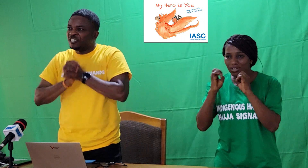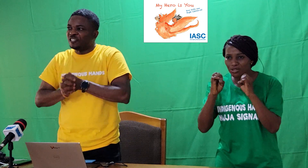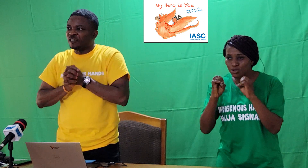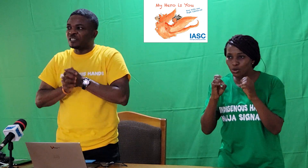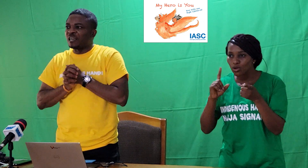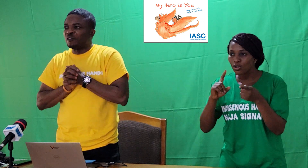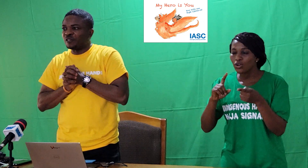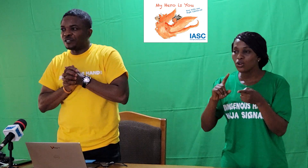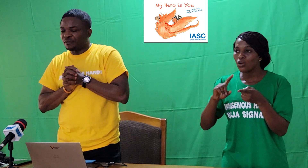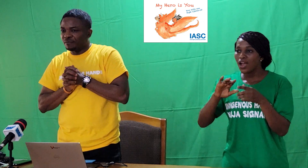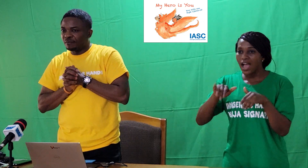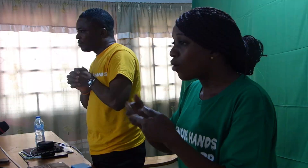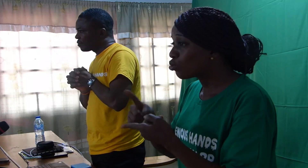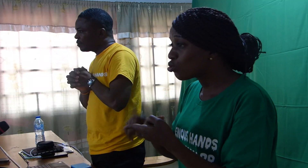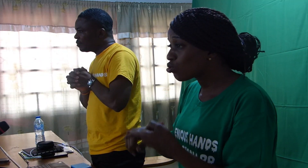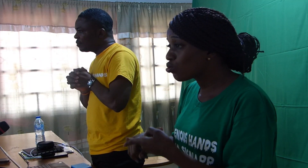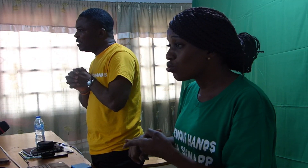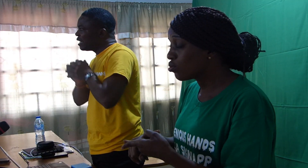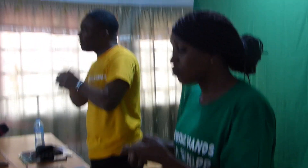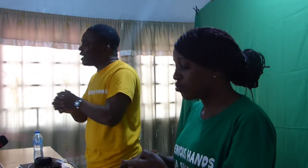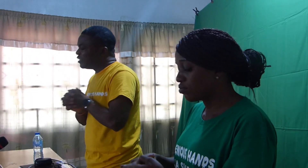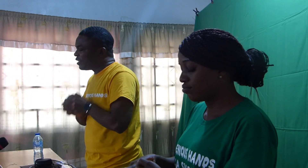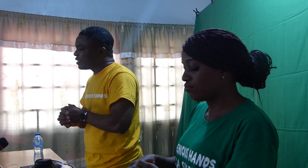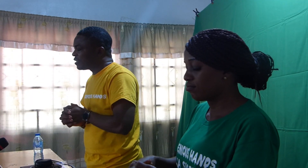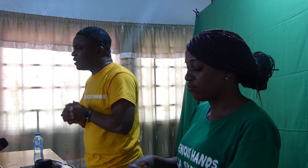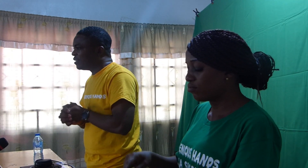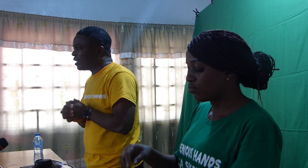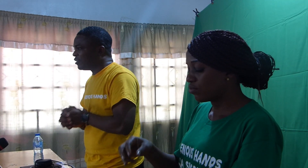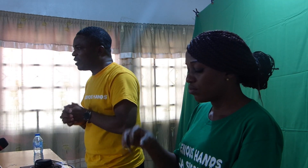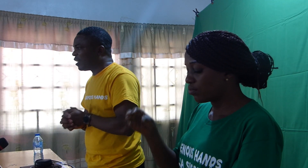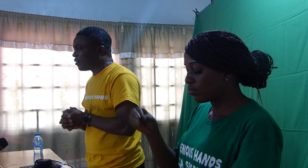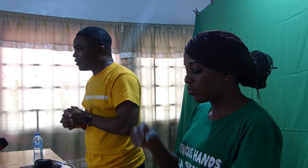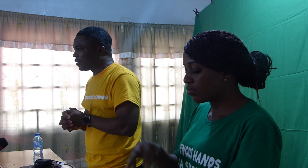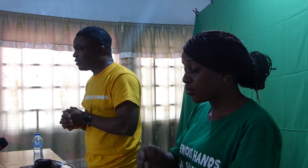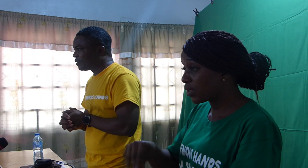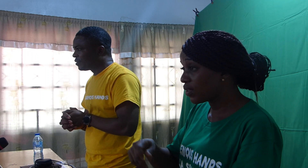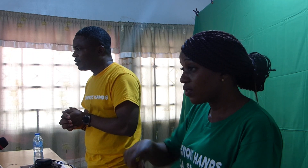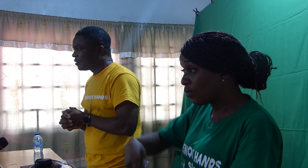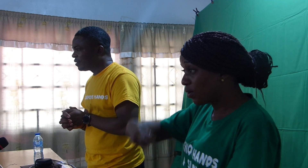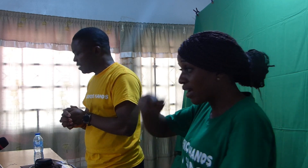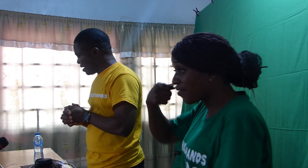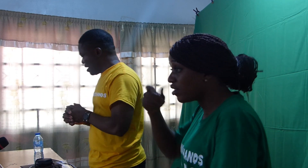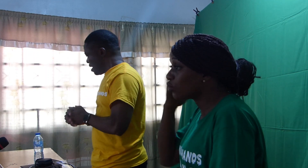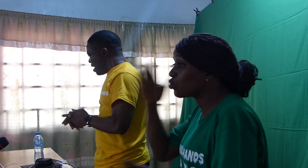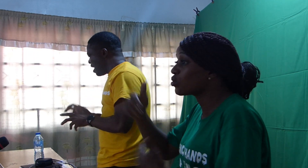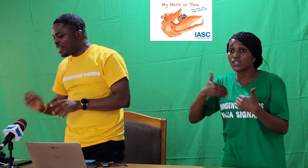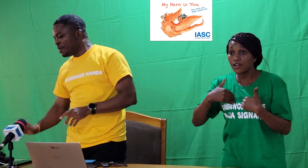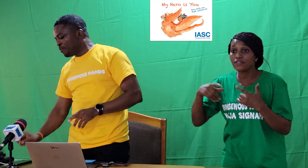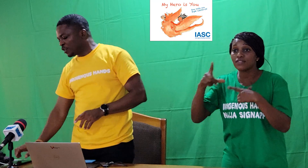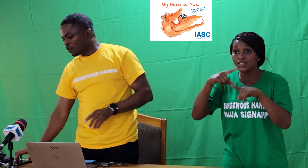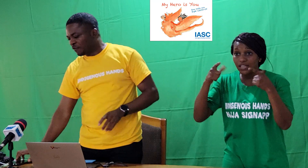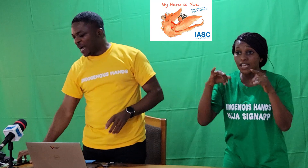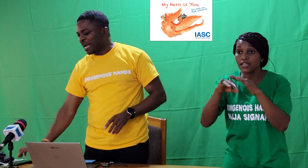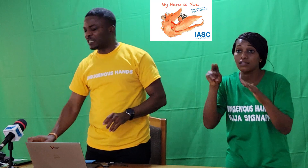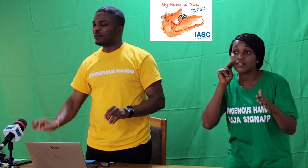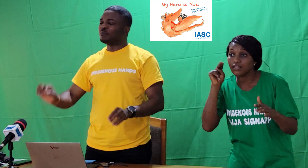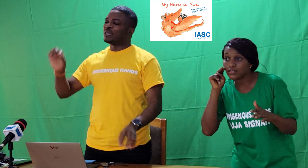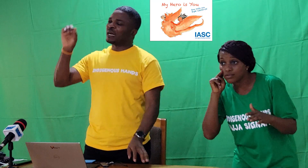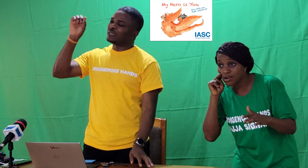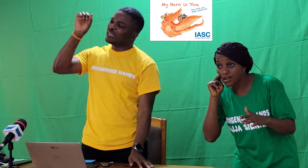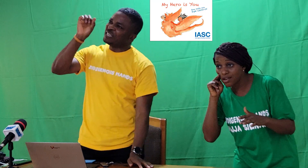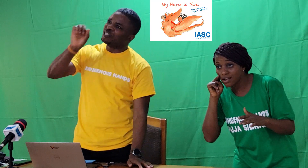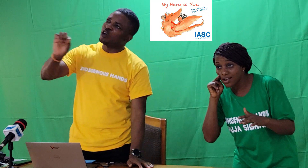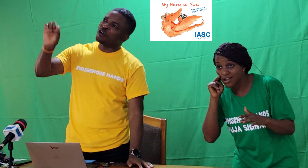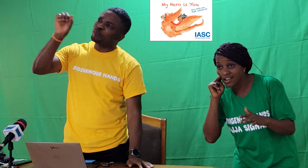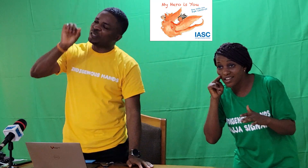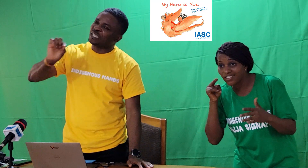our indigenous language, in our Nigerian language. Any piece of item